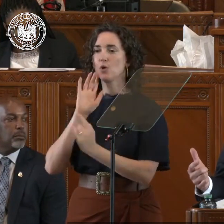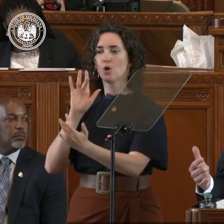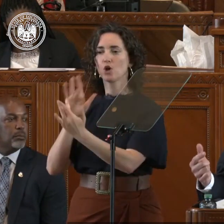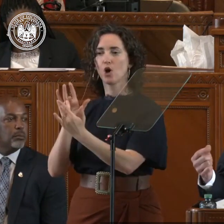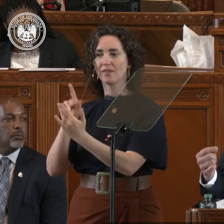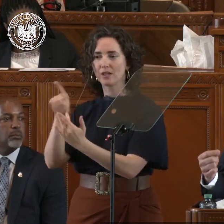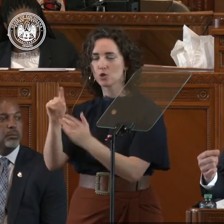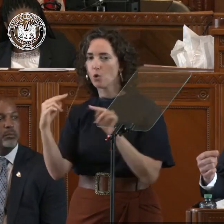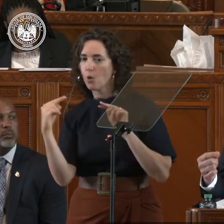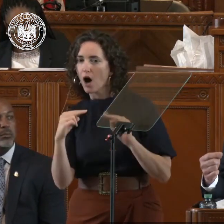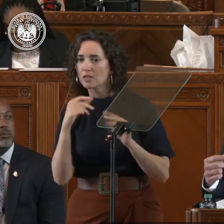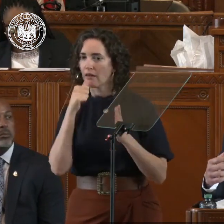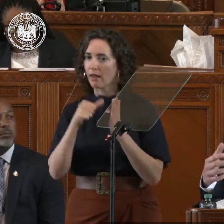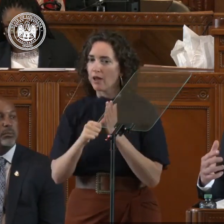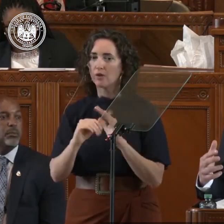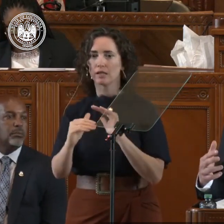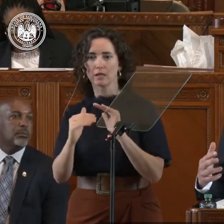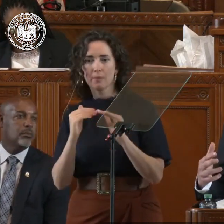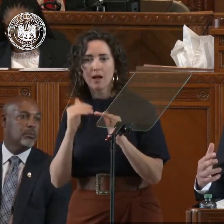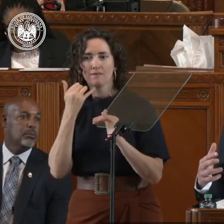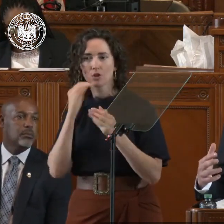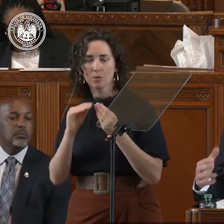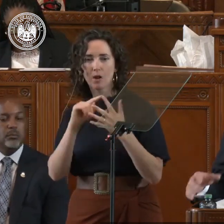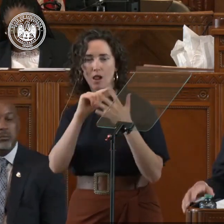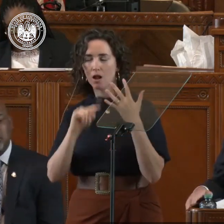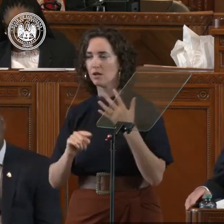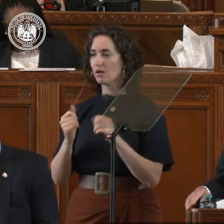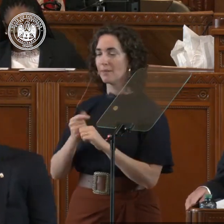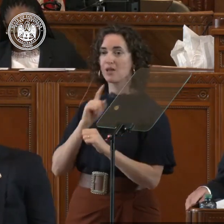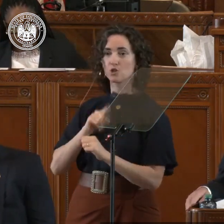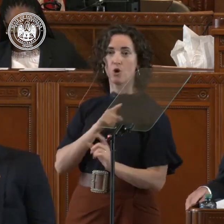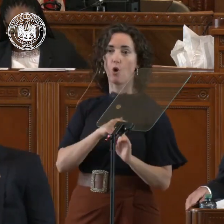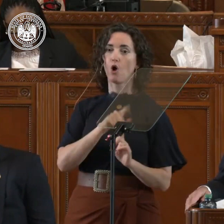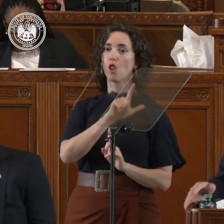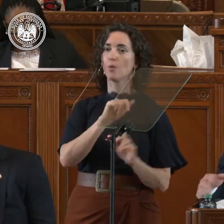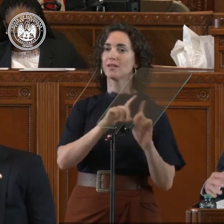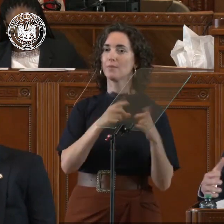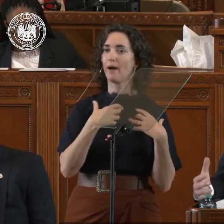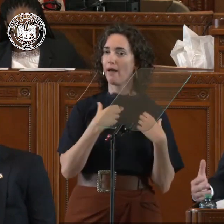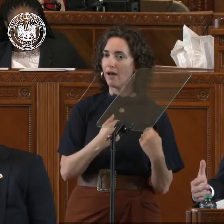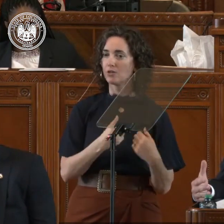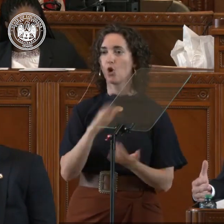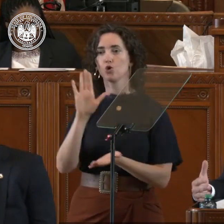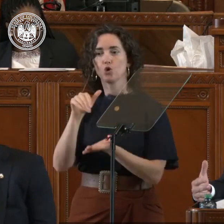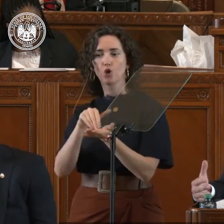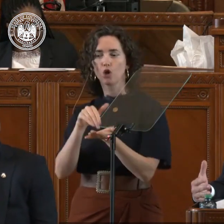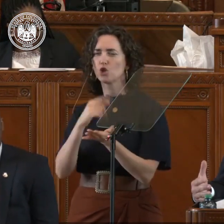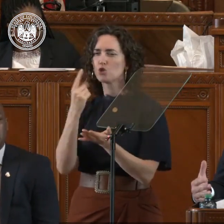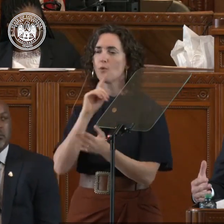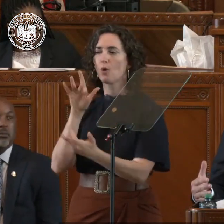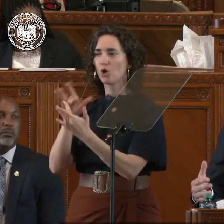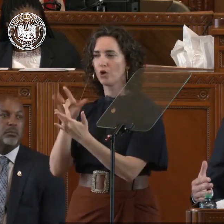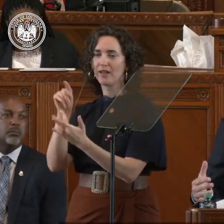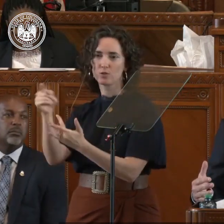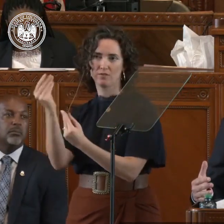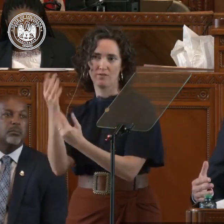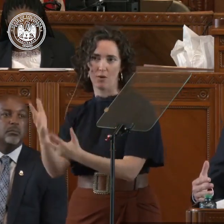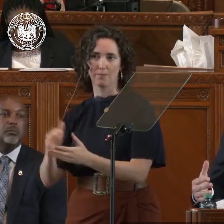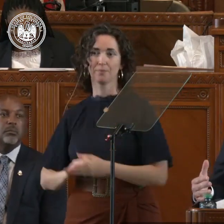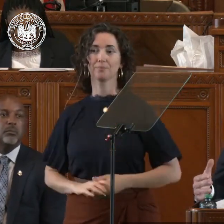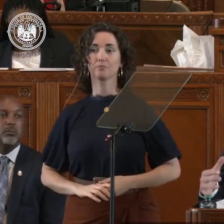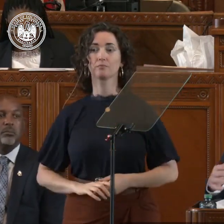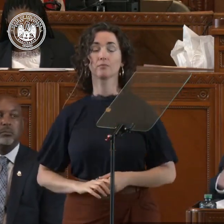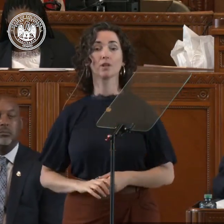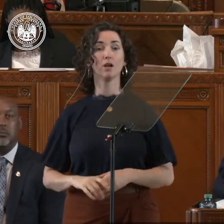care provider, or the Louisiana Department of Health. We all know that employees need a healthy population to